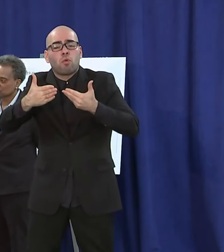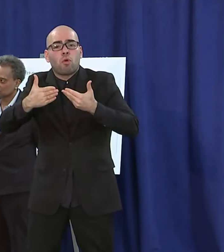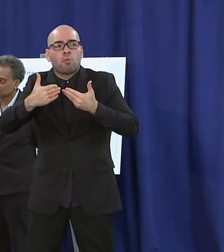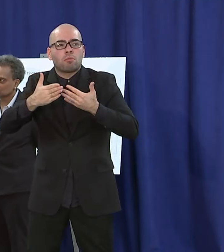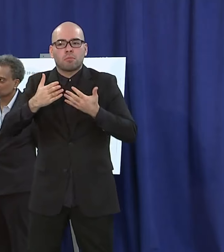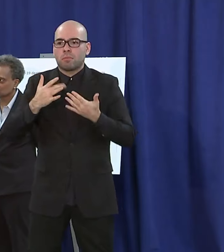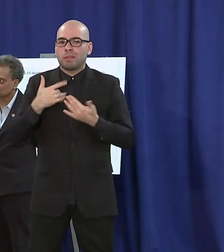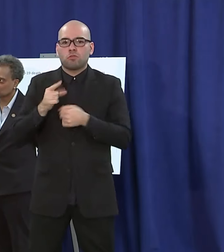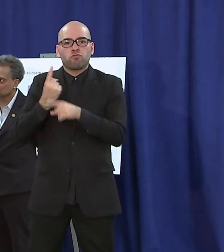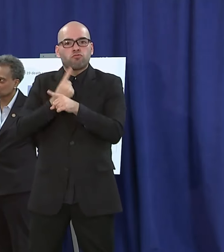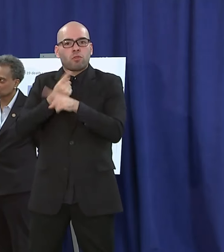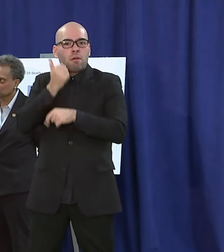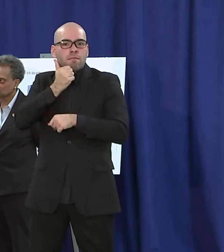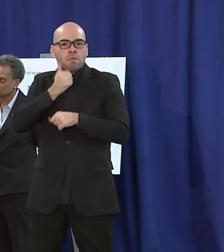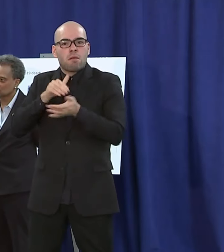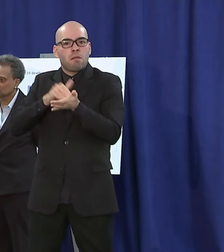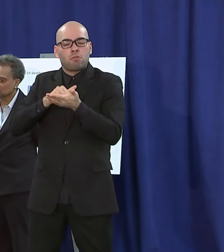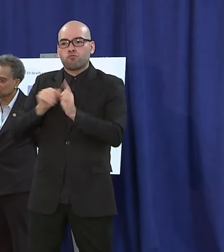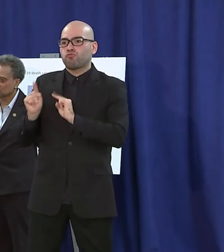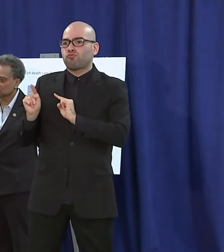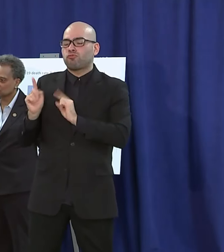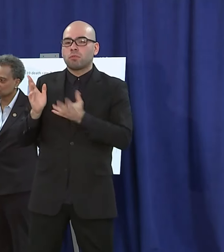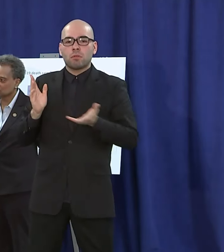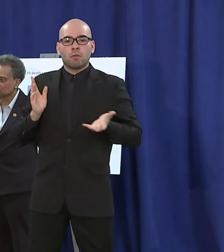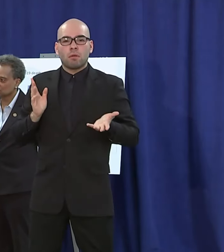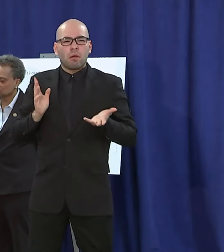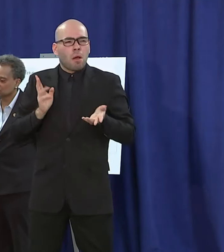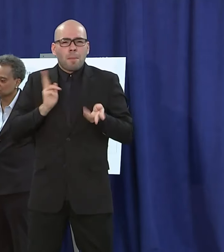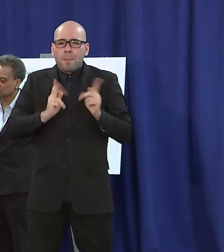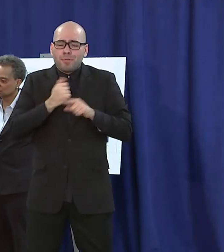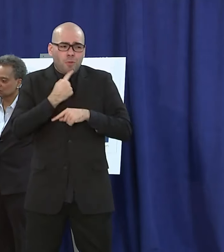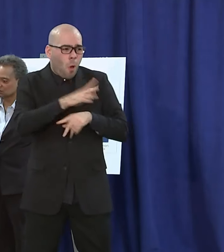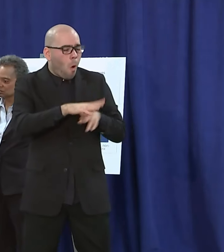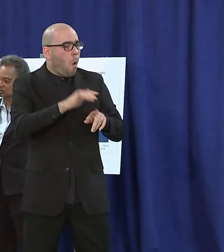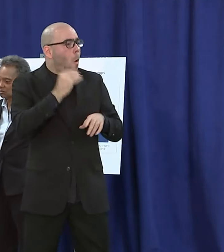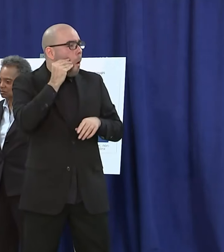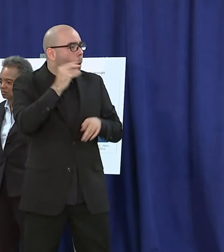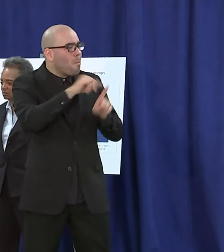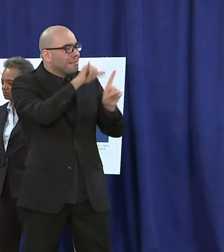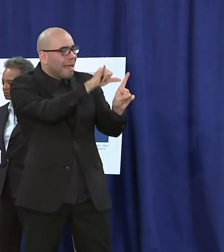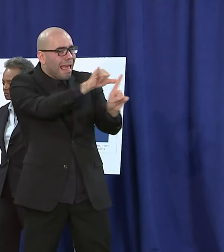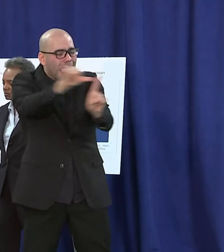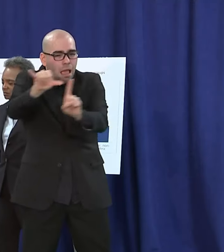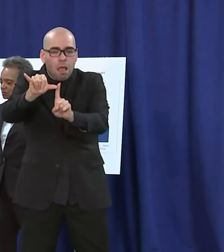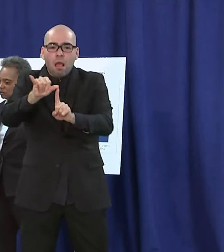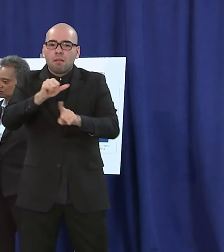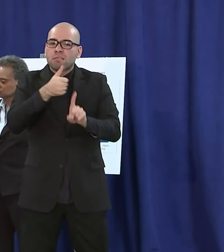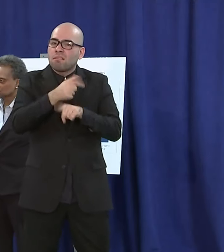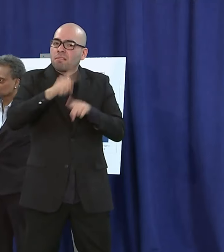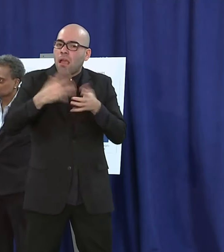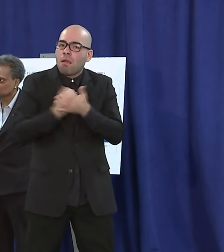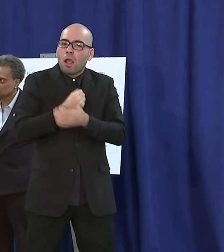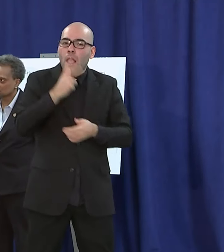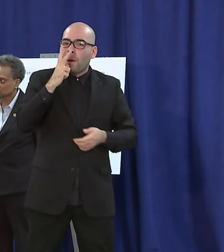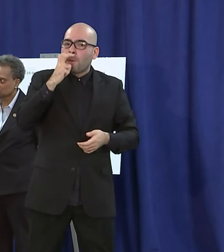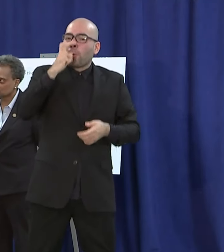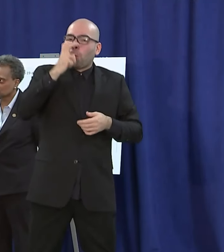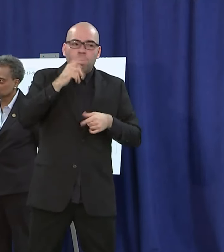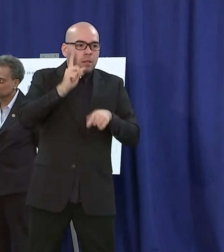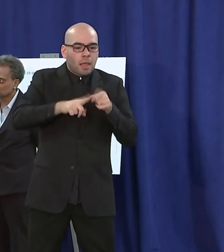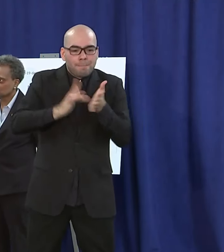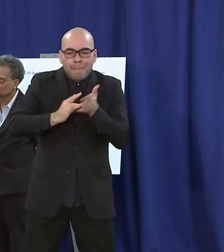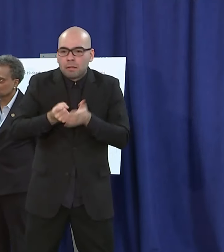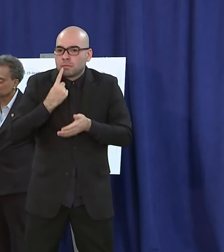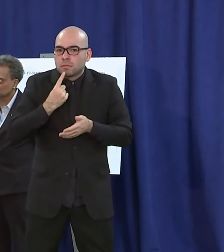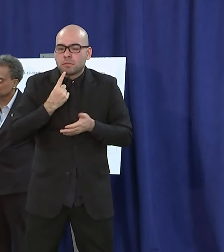told people to stay home, they couldn't get their albuterol inhalers, they couldn't get care for their conditions. We said stay home and call your primary care